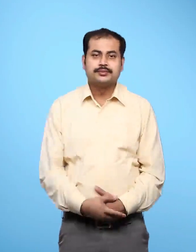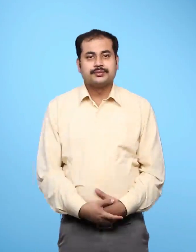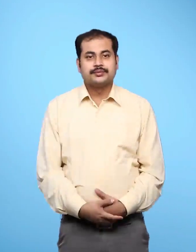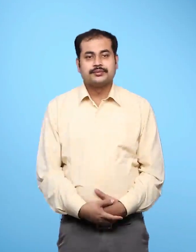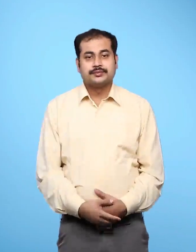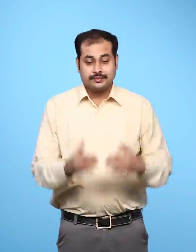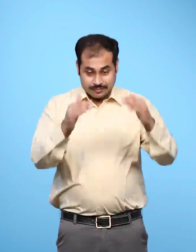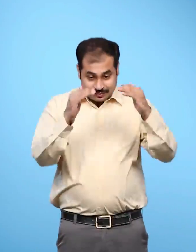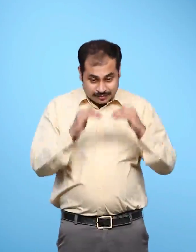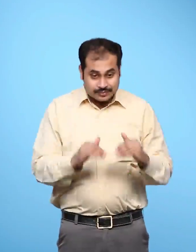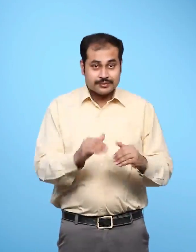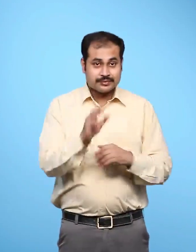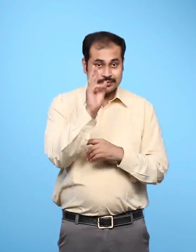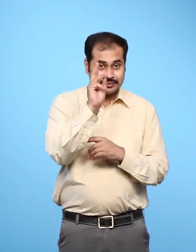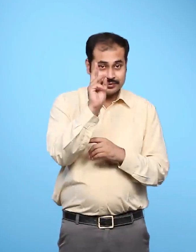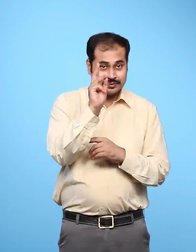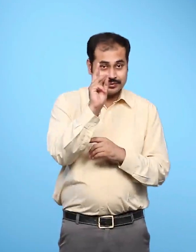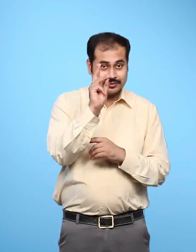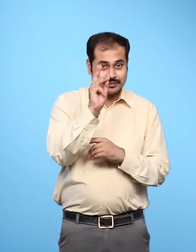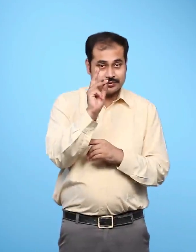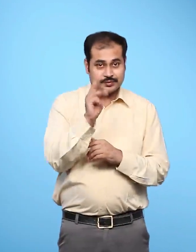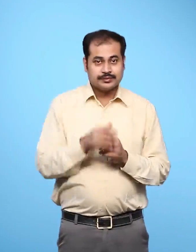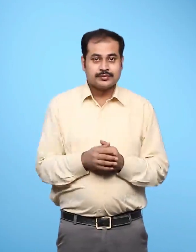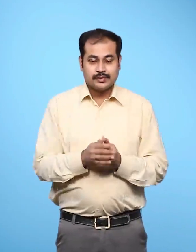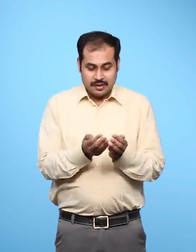Number 3. To wash utensils.